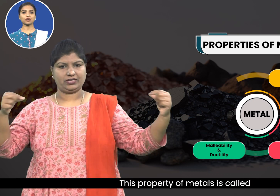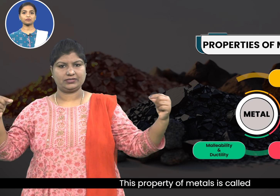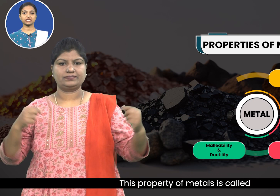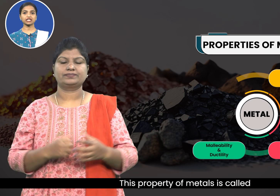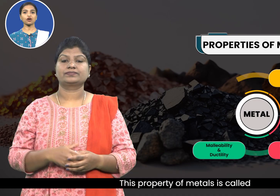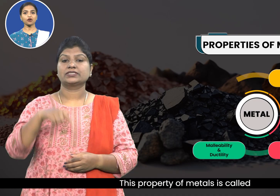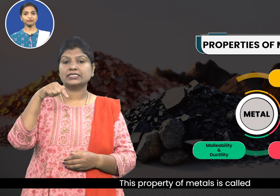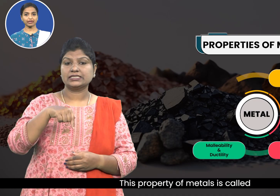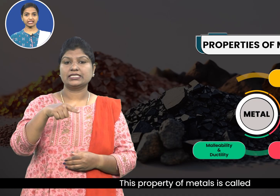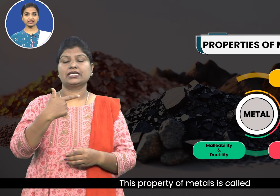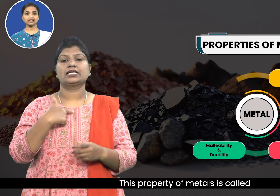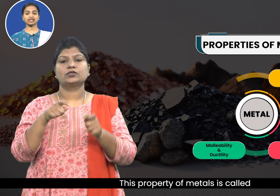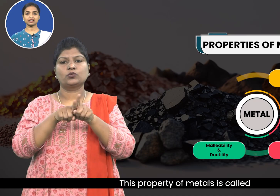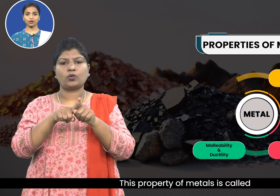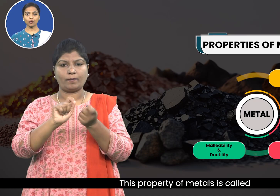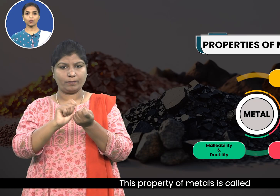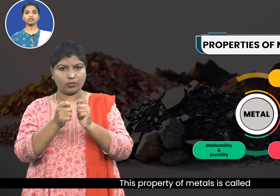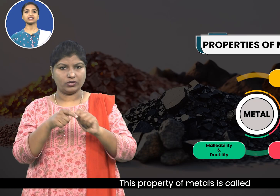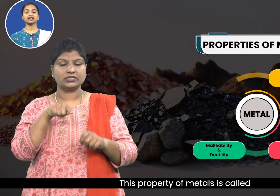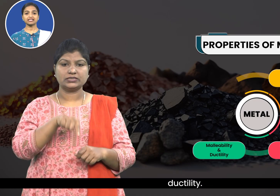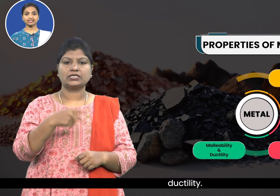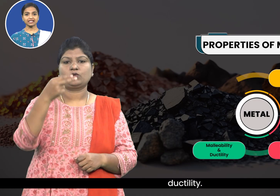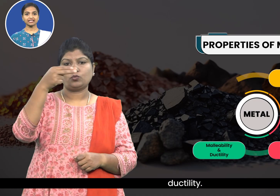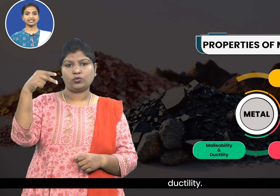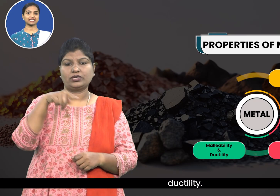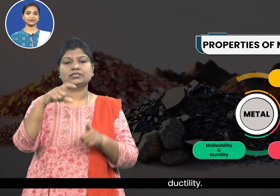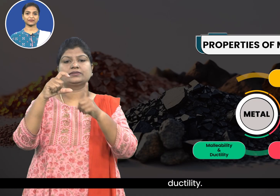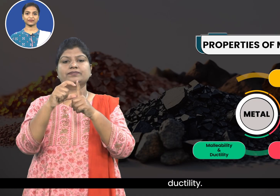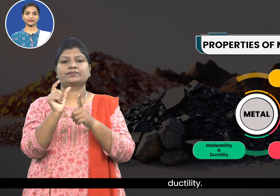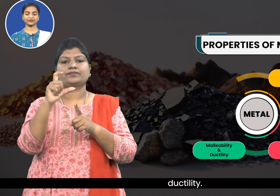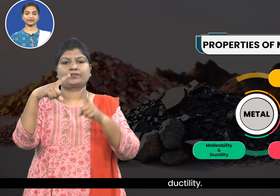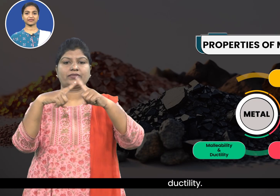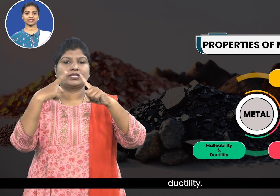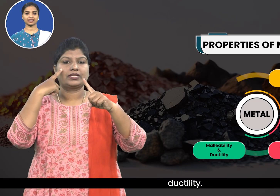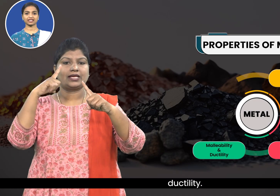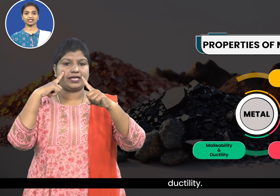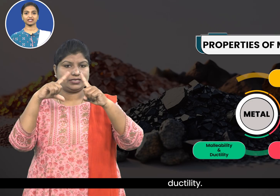This property of metals is called ductility.